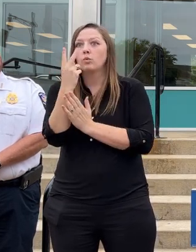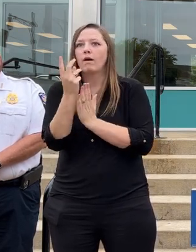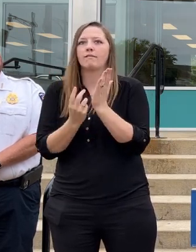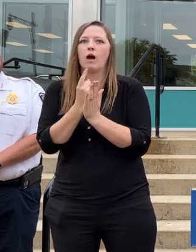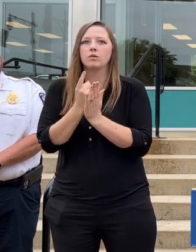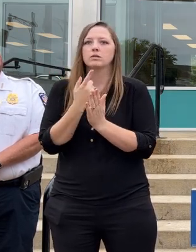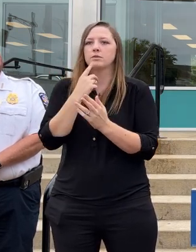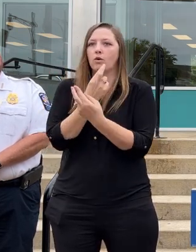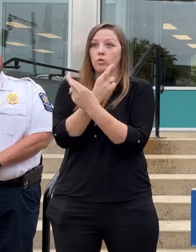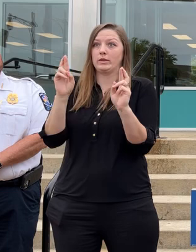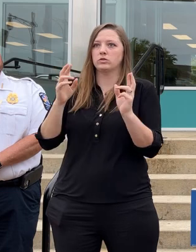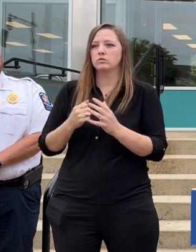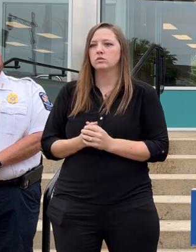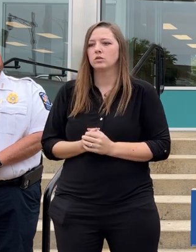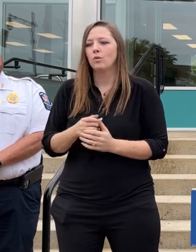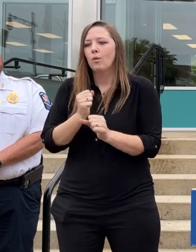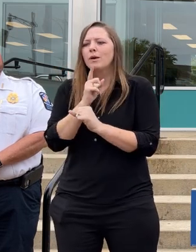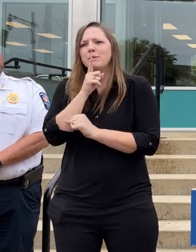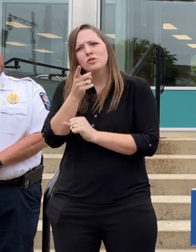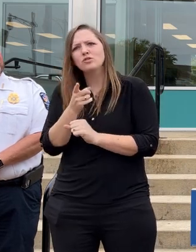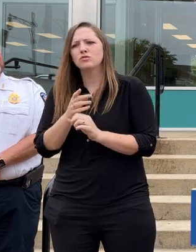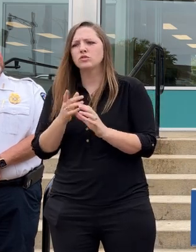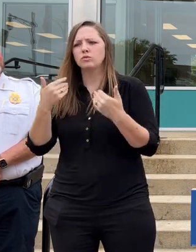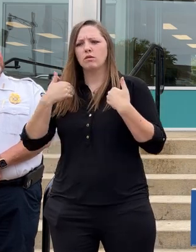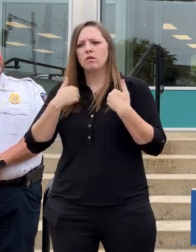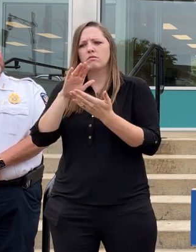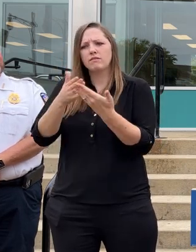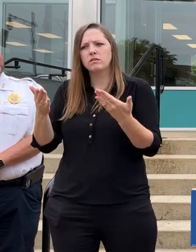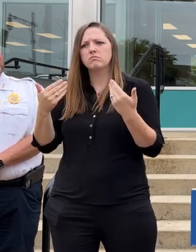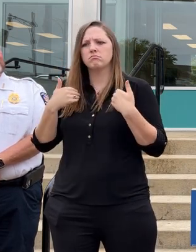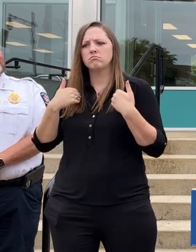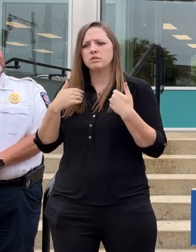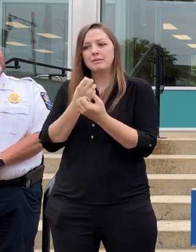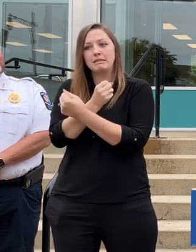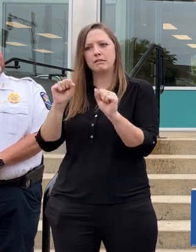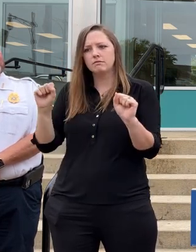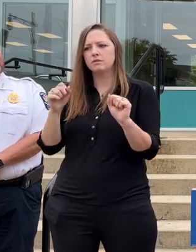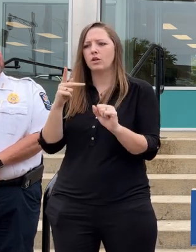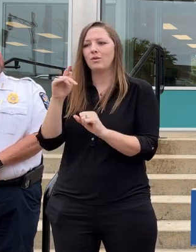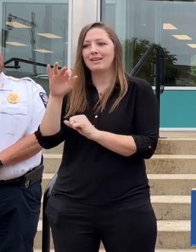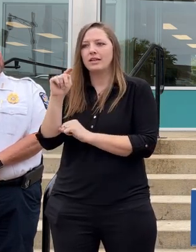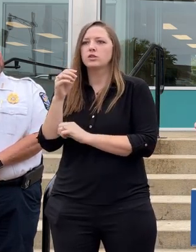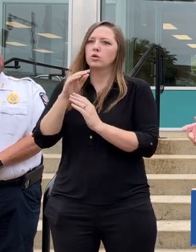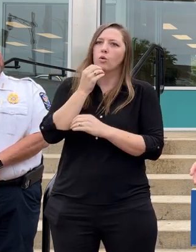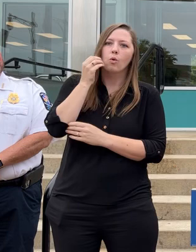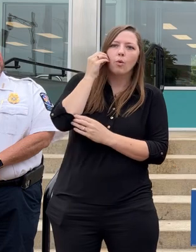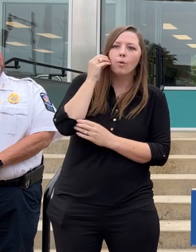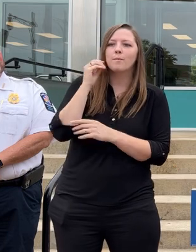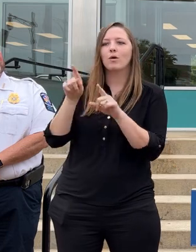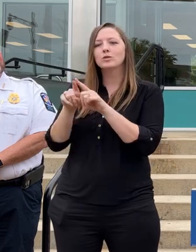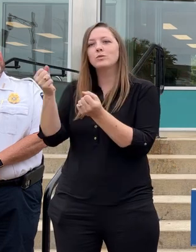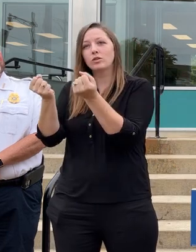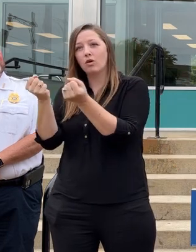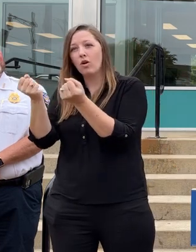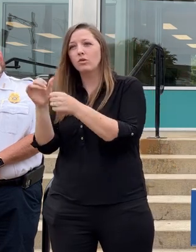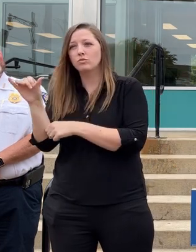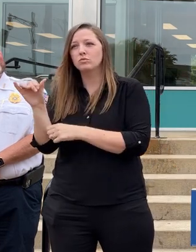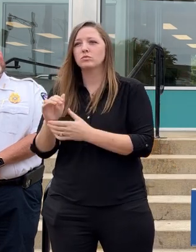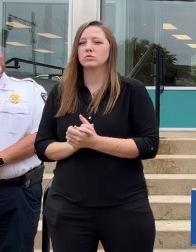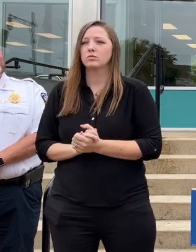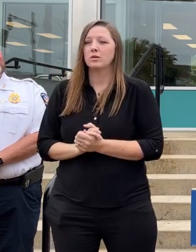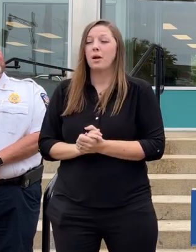rescued. So we want to ensure that everybody has not only a kit for their home, but they also understand that they need to put things into their cars